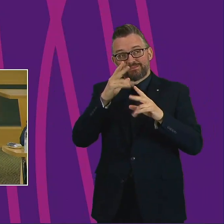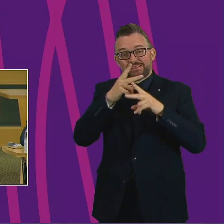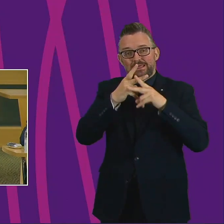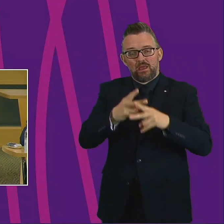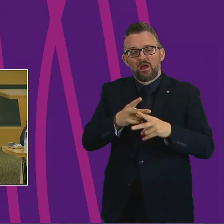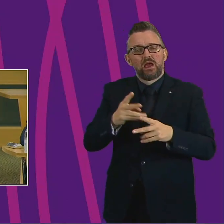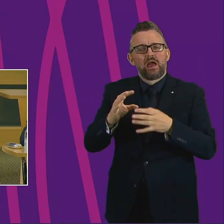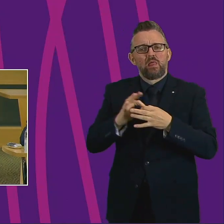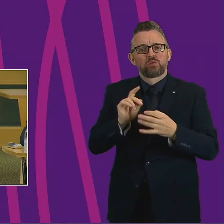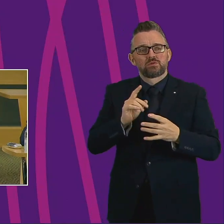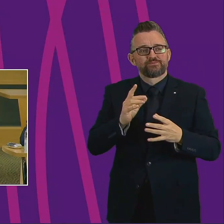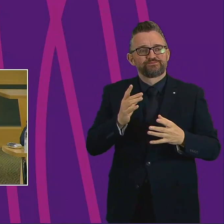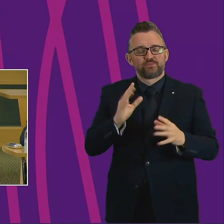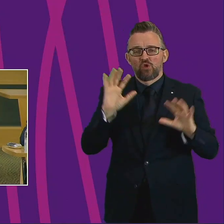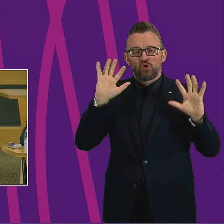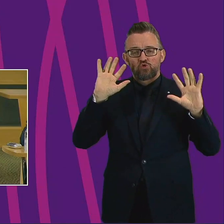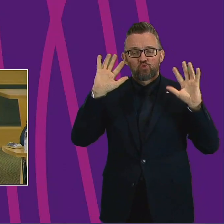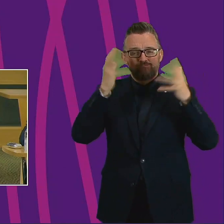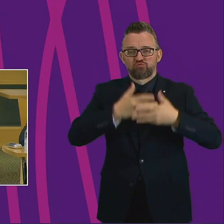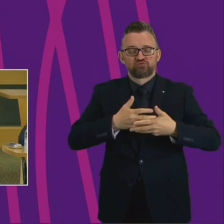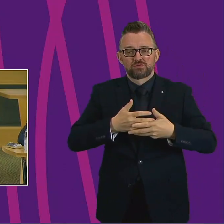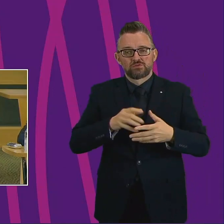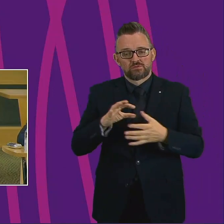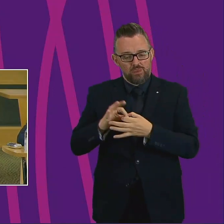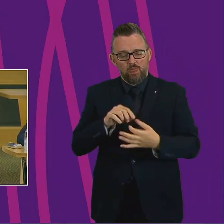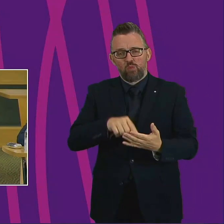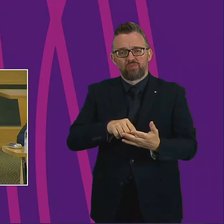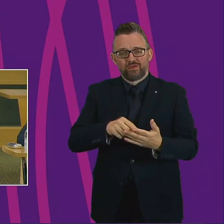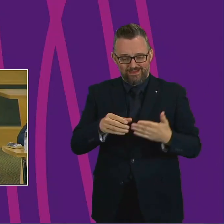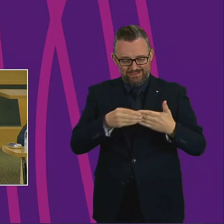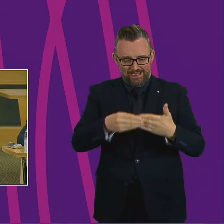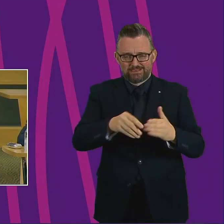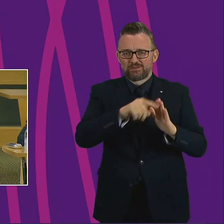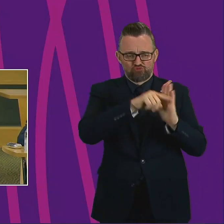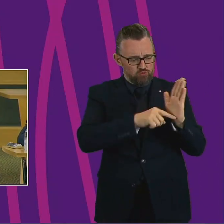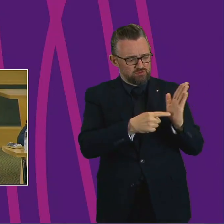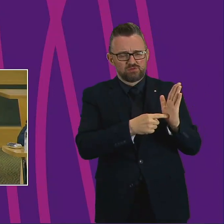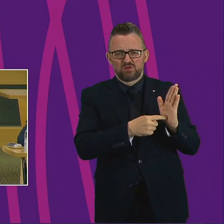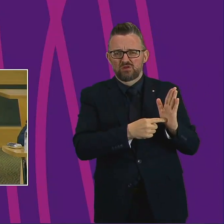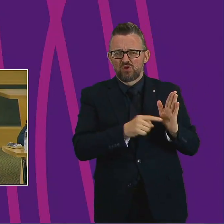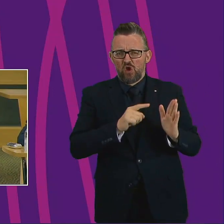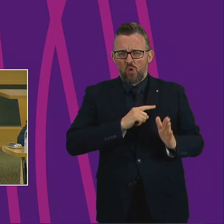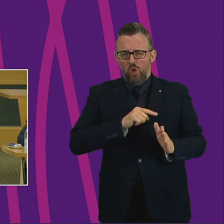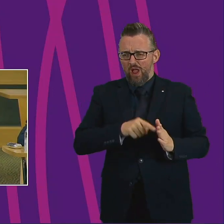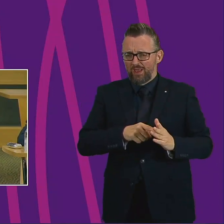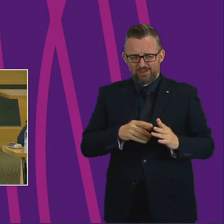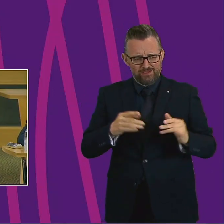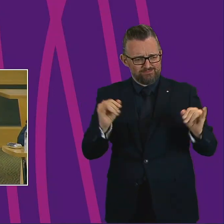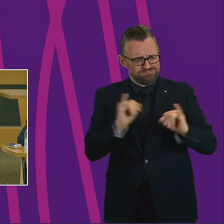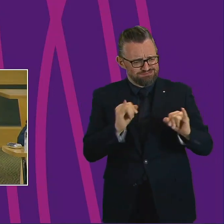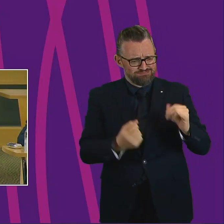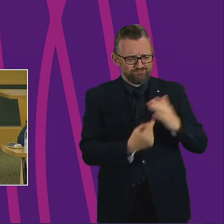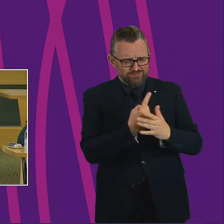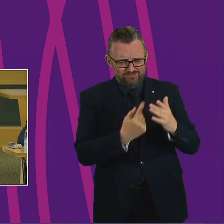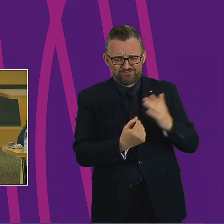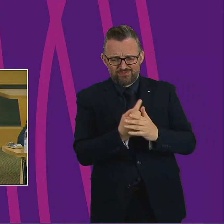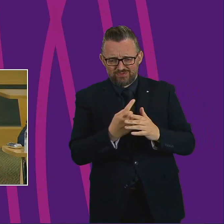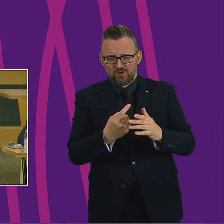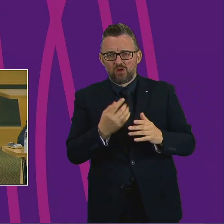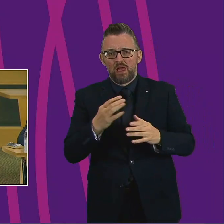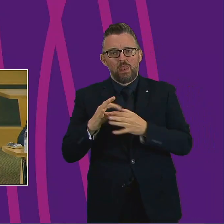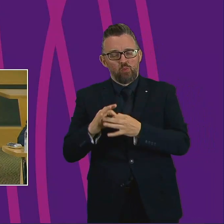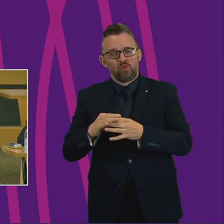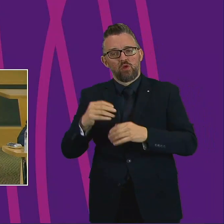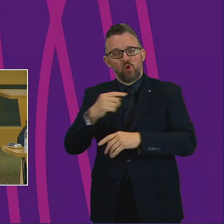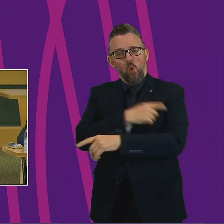confusion over interpretation of standards and guidance. So why is it that these critical errors keep being made in the building of our hospitals?